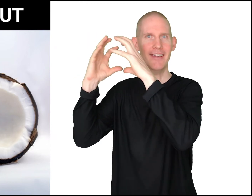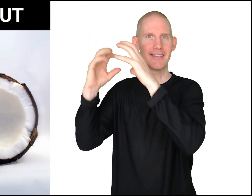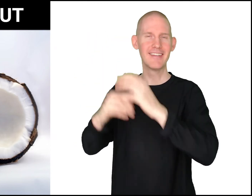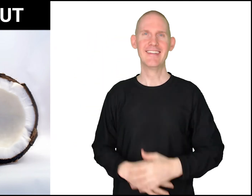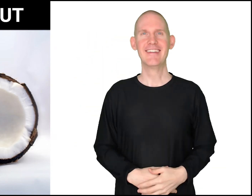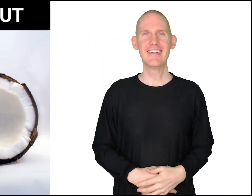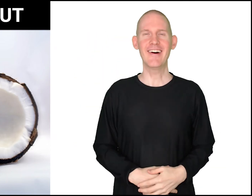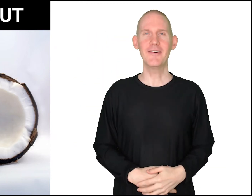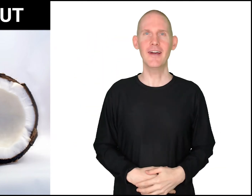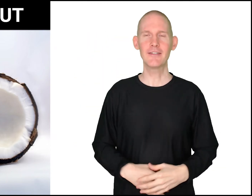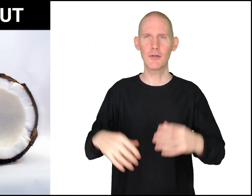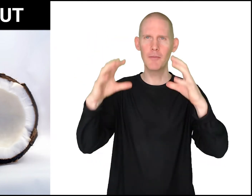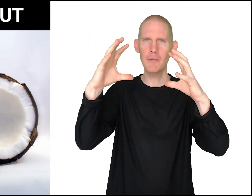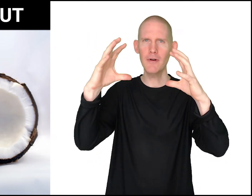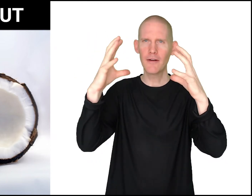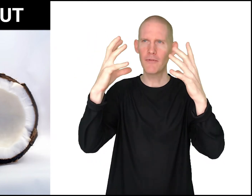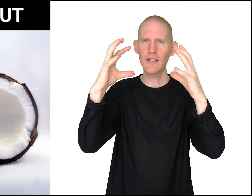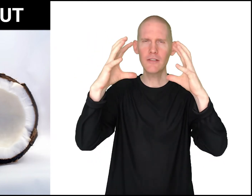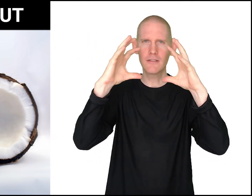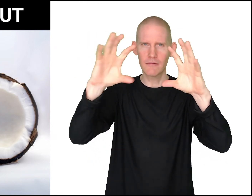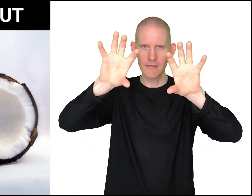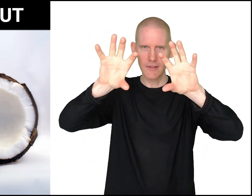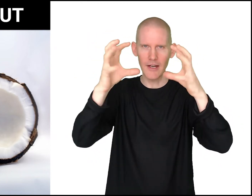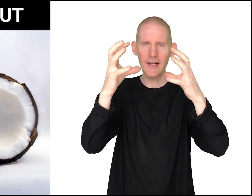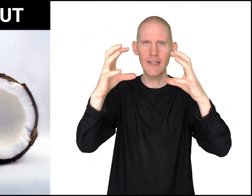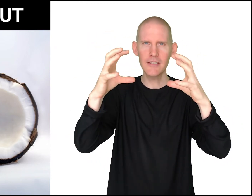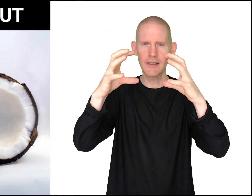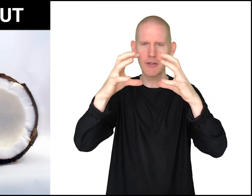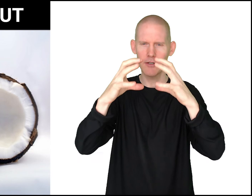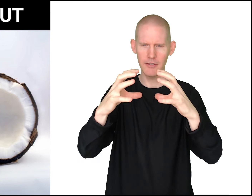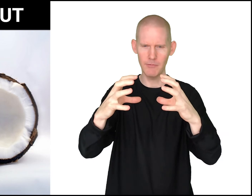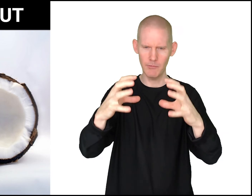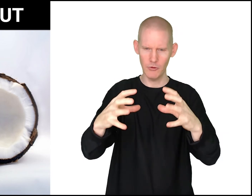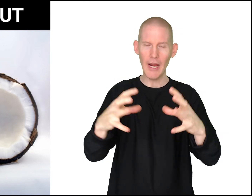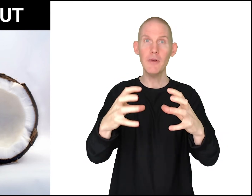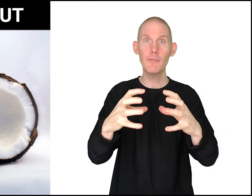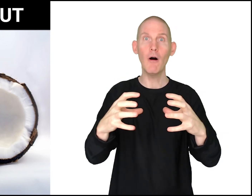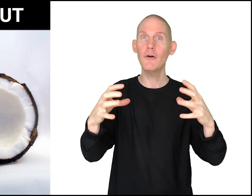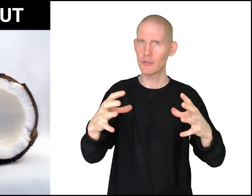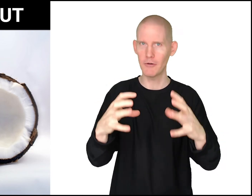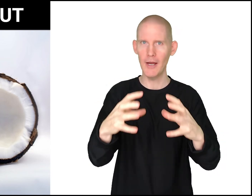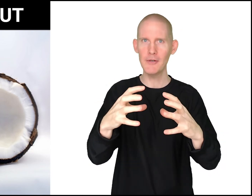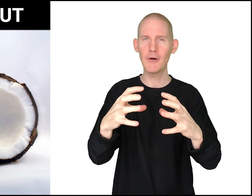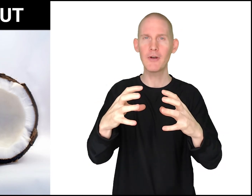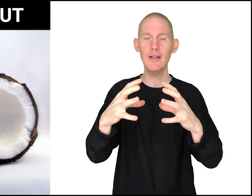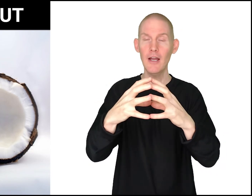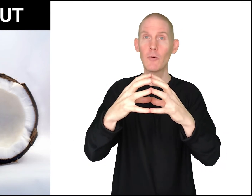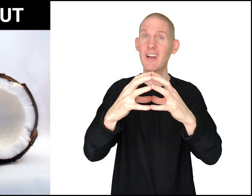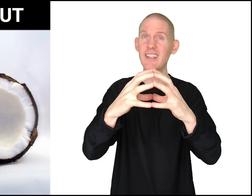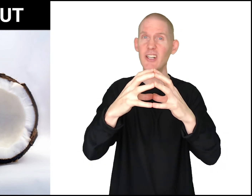Coconut. All right, so remember, fingers kind of like this. You're grabbing a ball, you're grabbing a coconut. We're not touching,